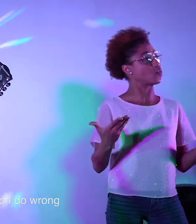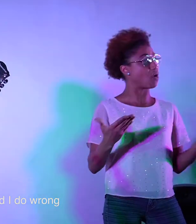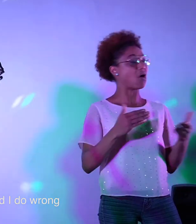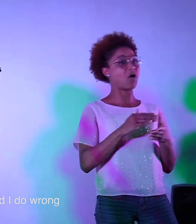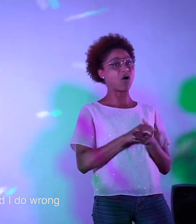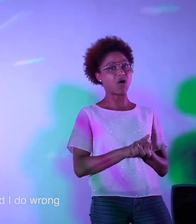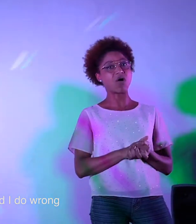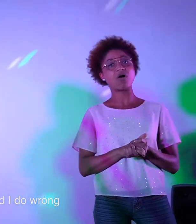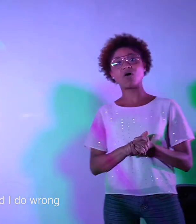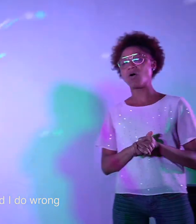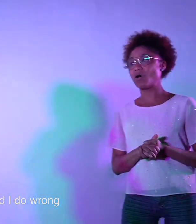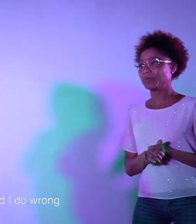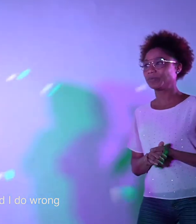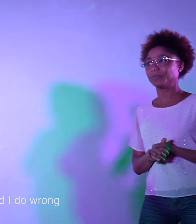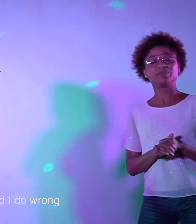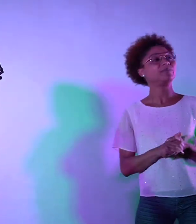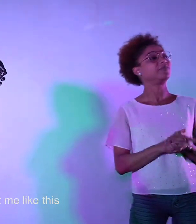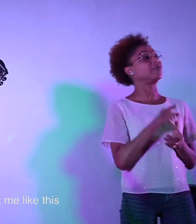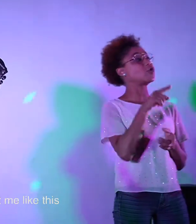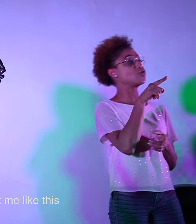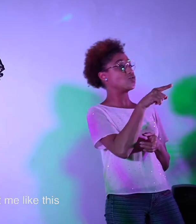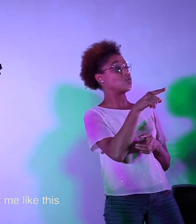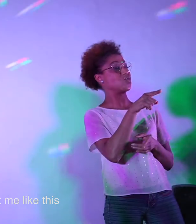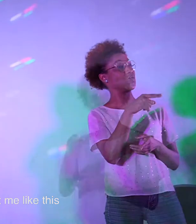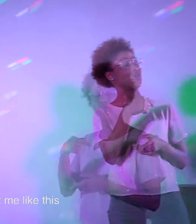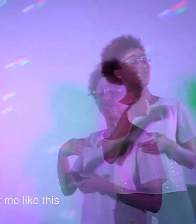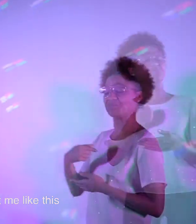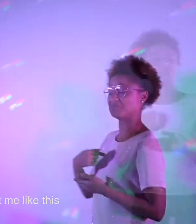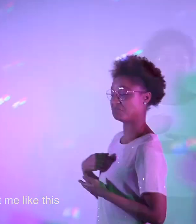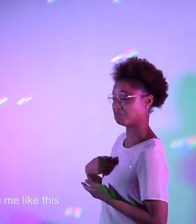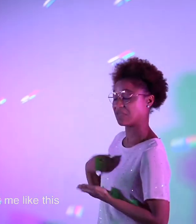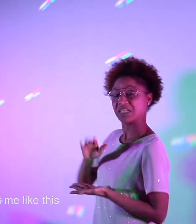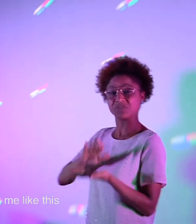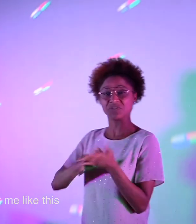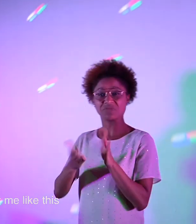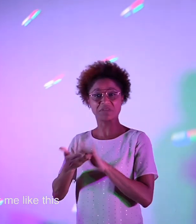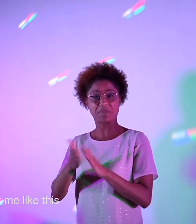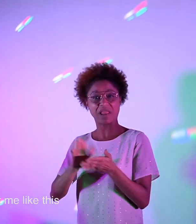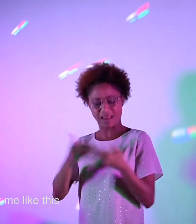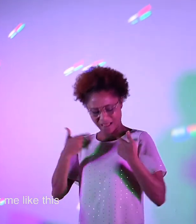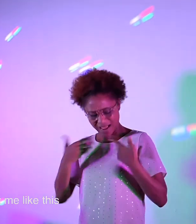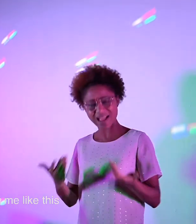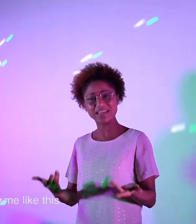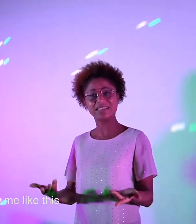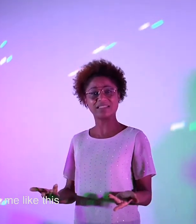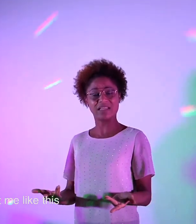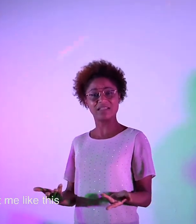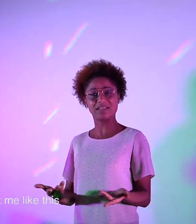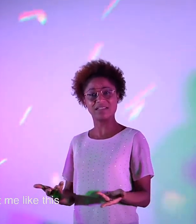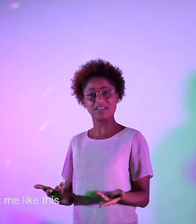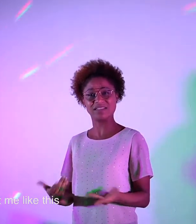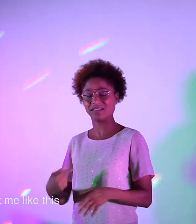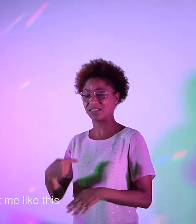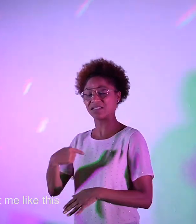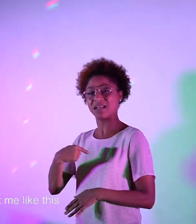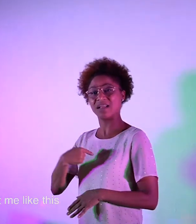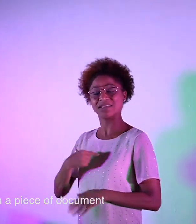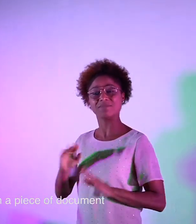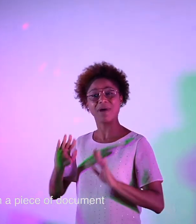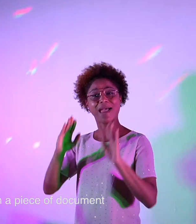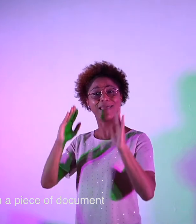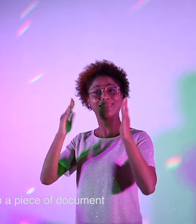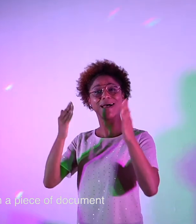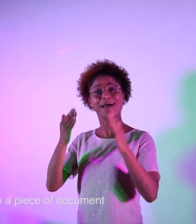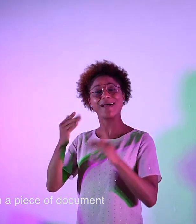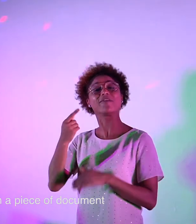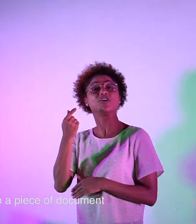do wrong for you to treat me like this?